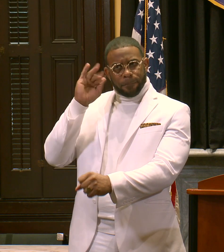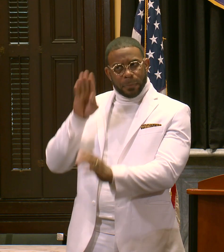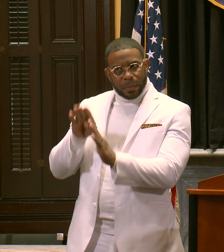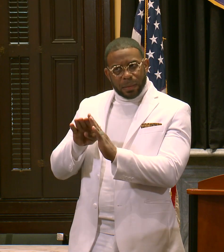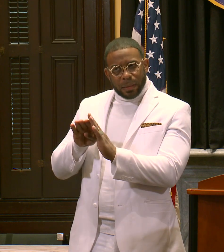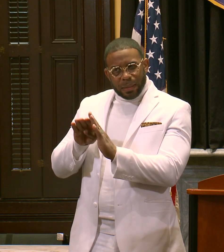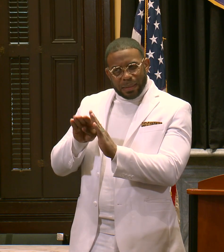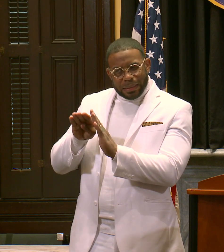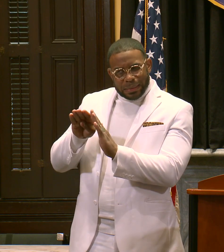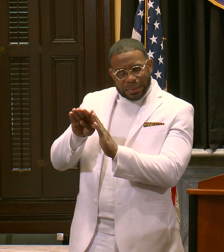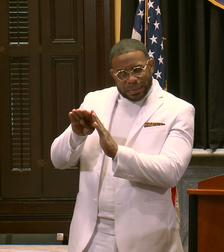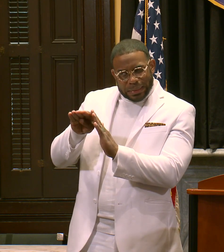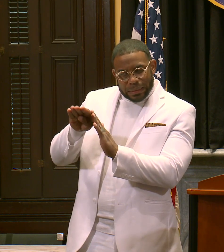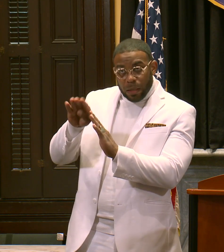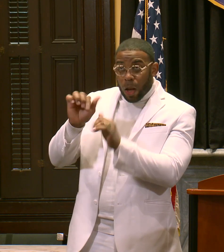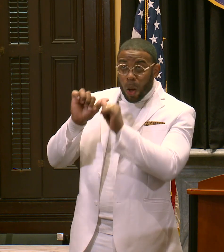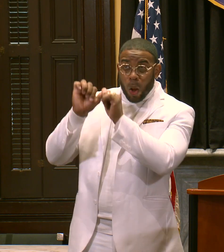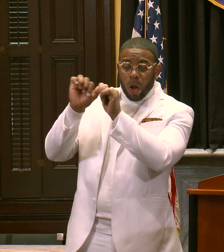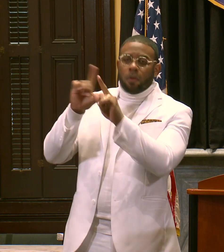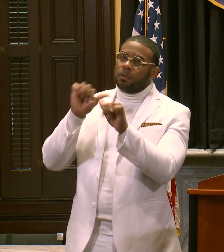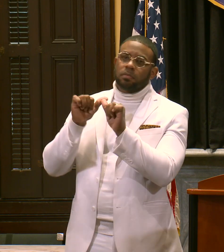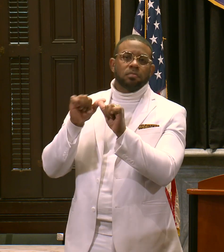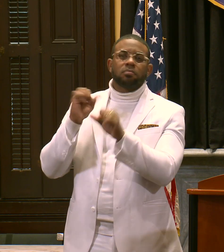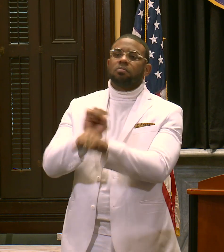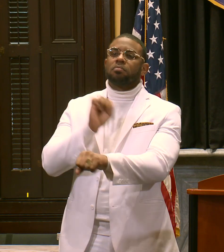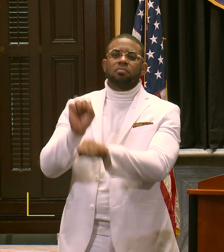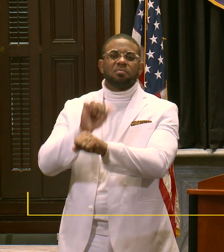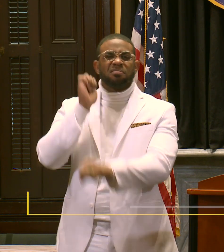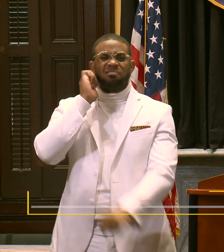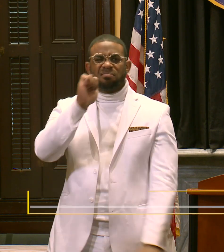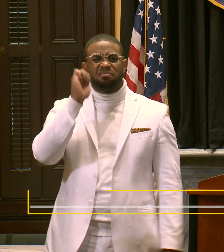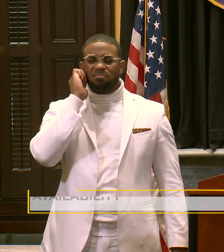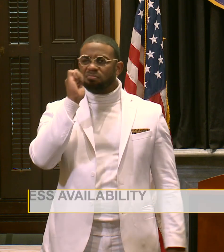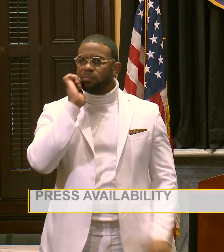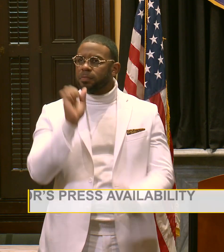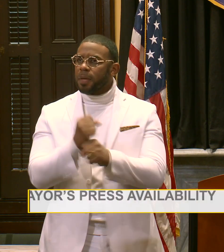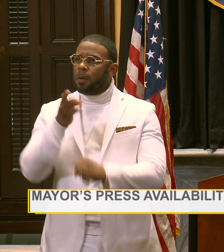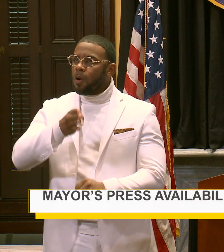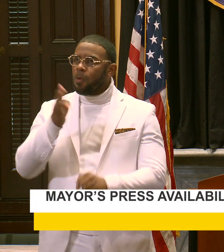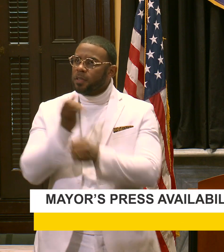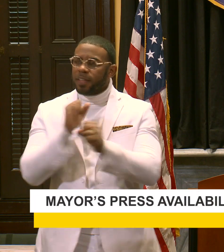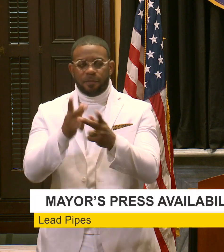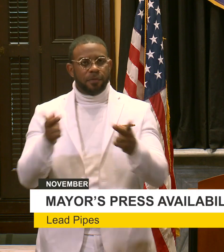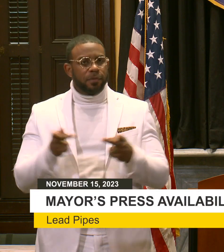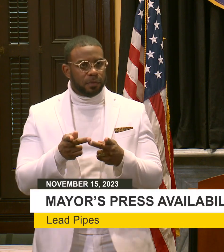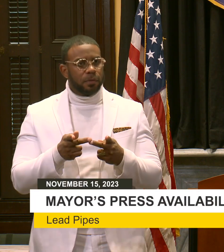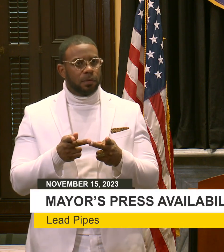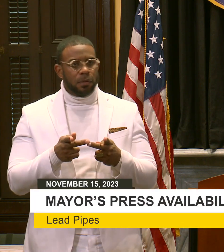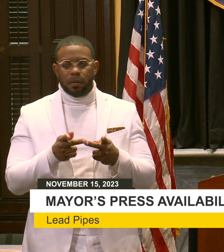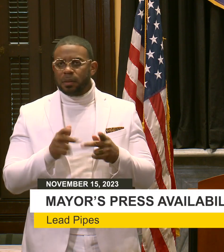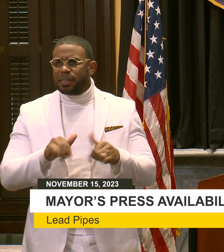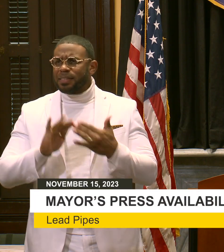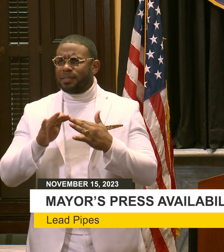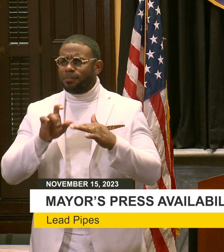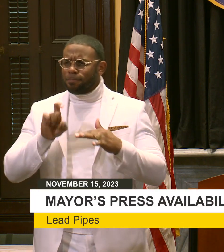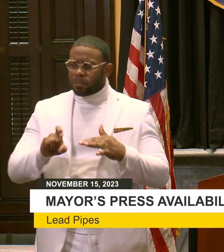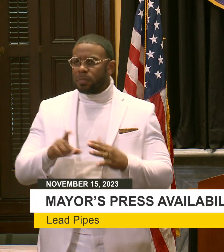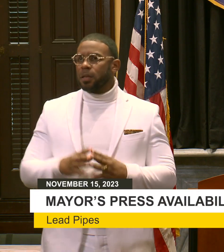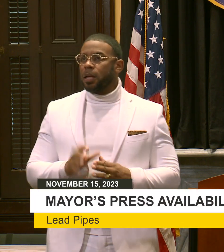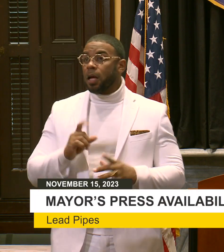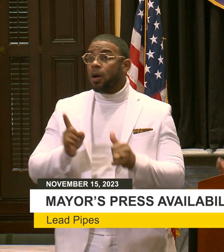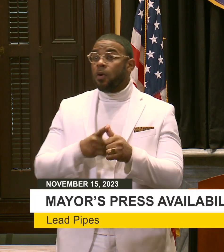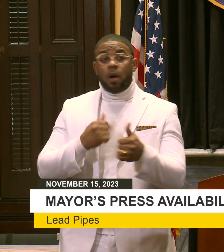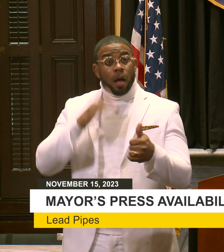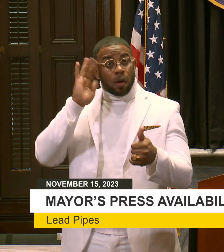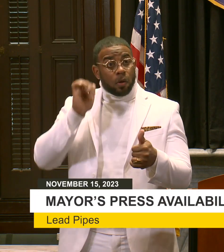that we still have a long way to go, but we will continue to do that work each and every day to make Baltimore a safer city. First and foremost, I know